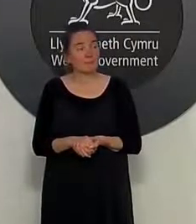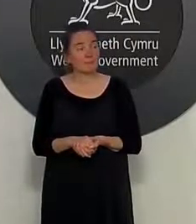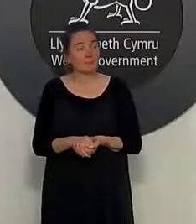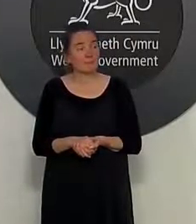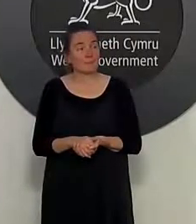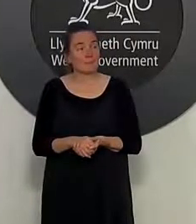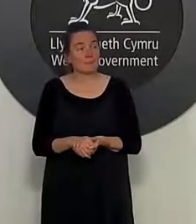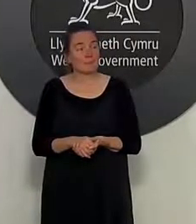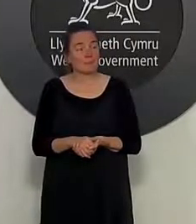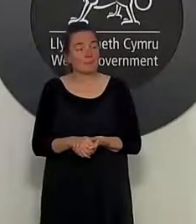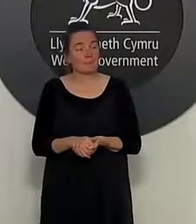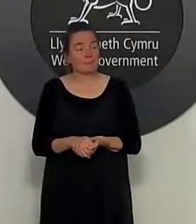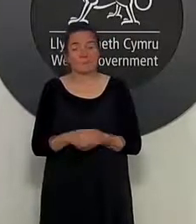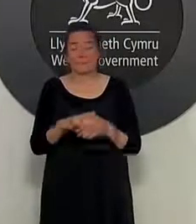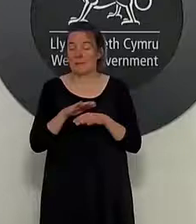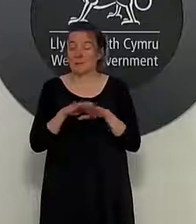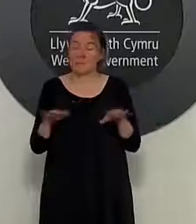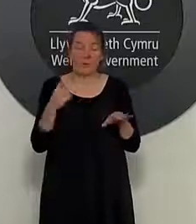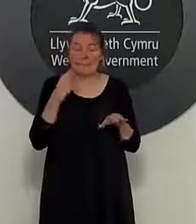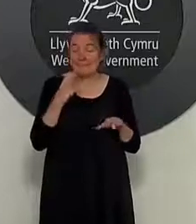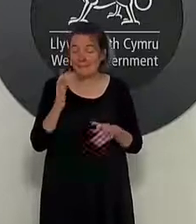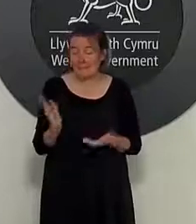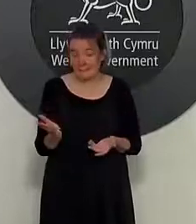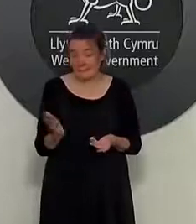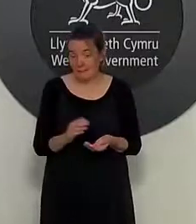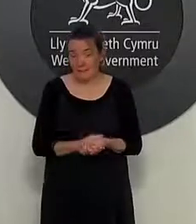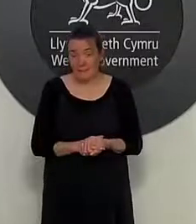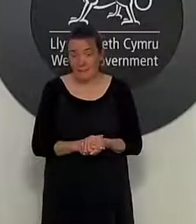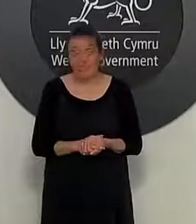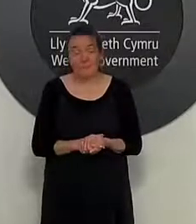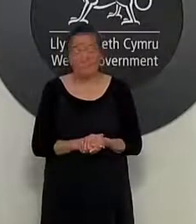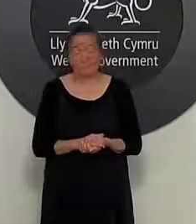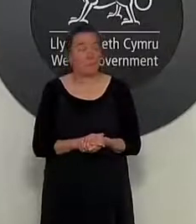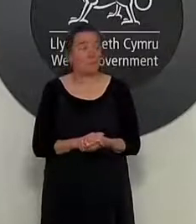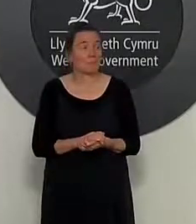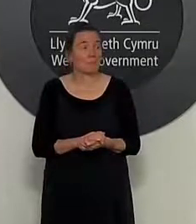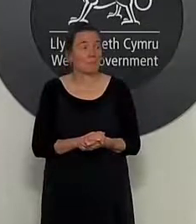this is not to say that this is easy. That is not to say that